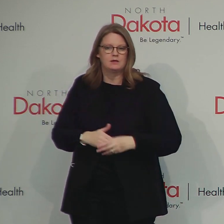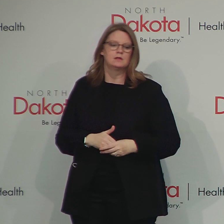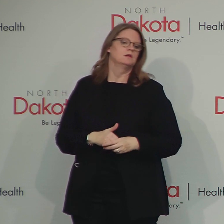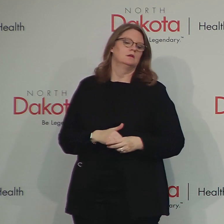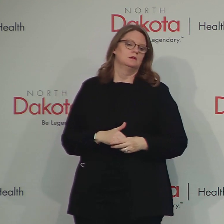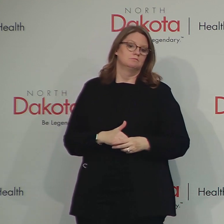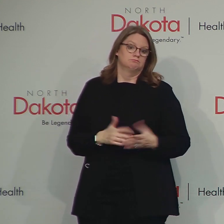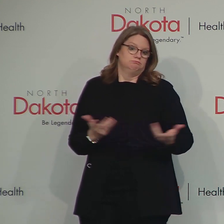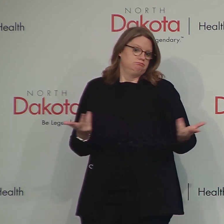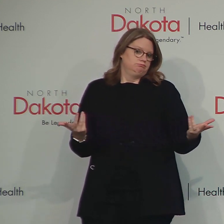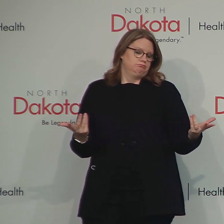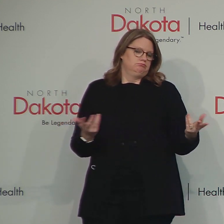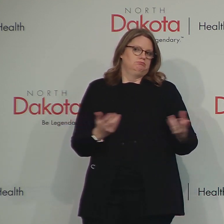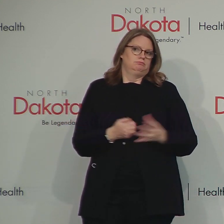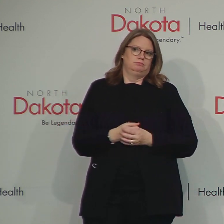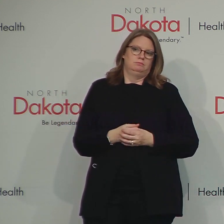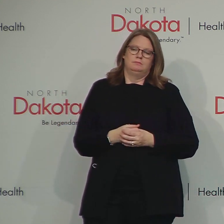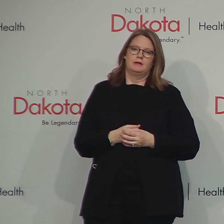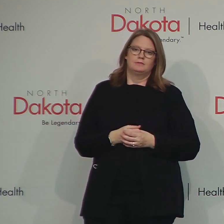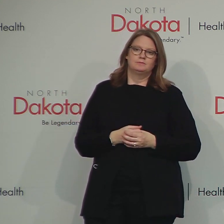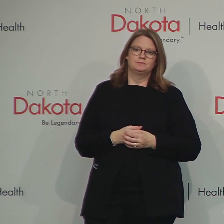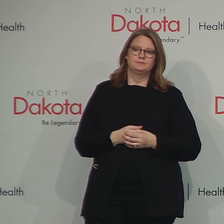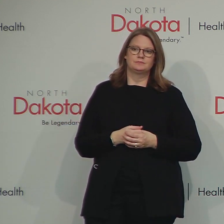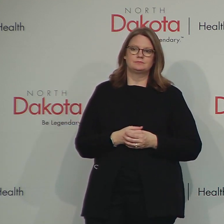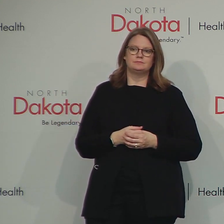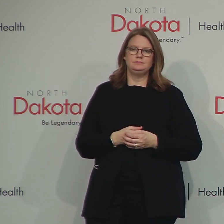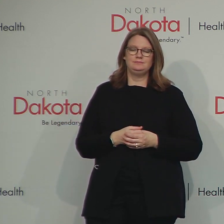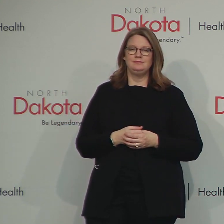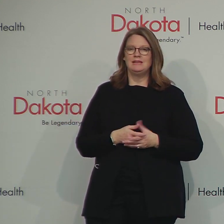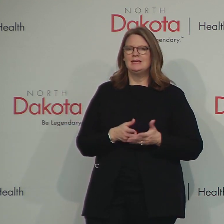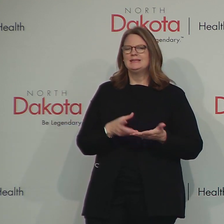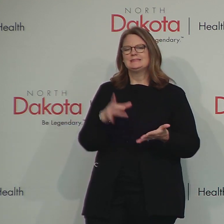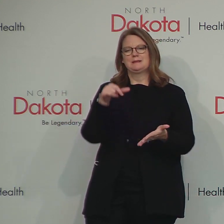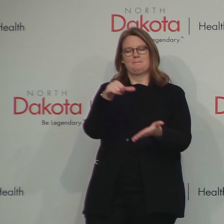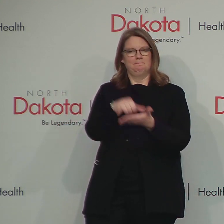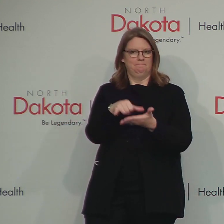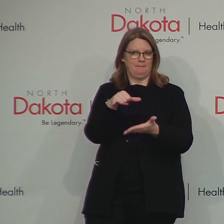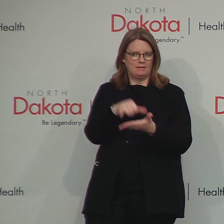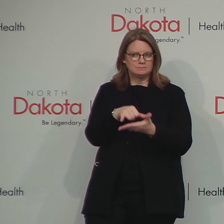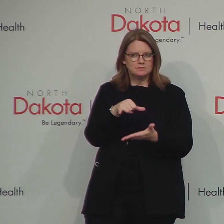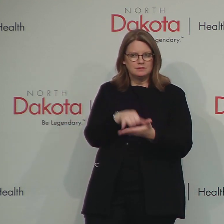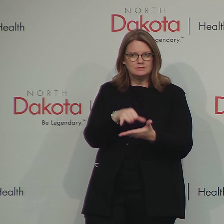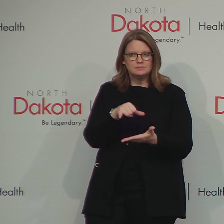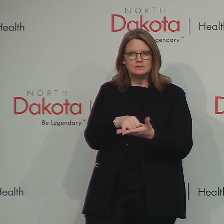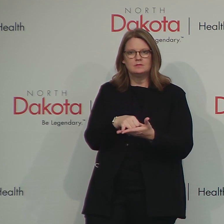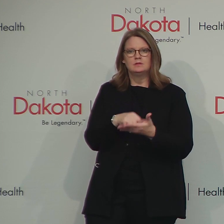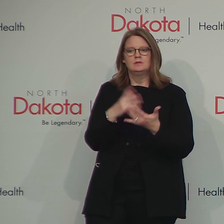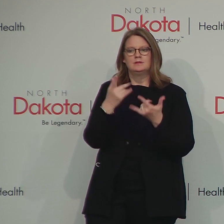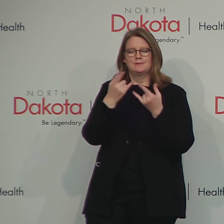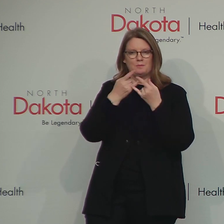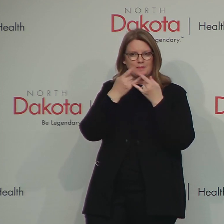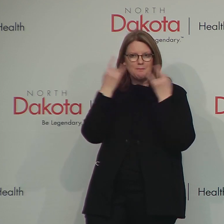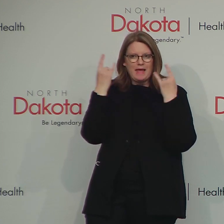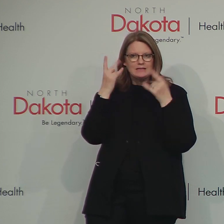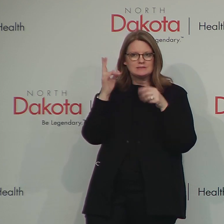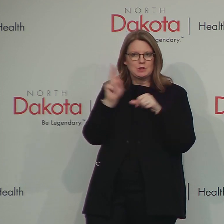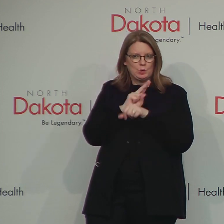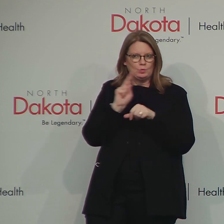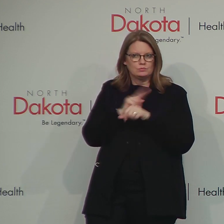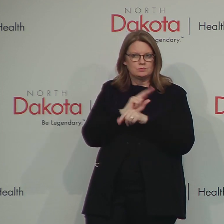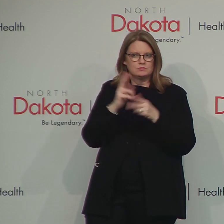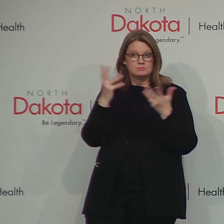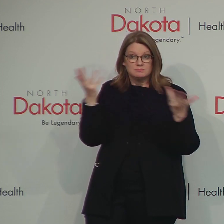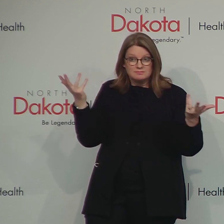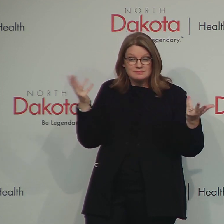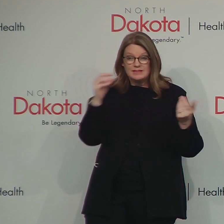there's so it's really impossible to calibrate what the mask usage will be, and we know that we